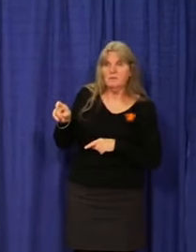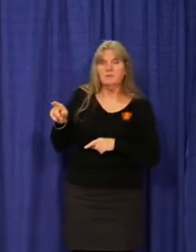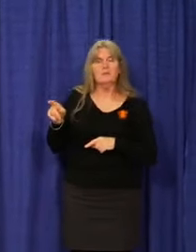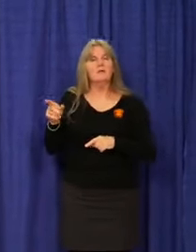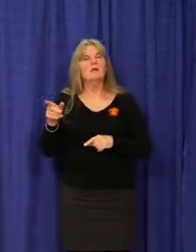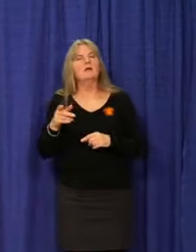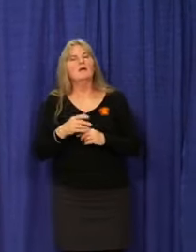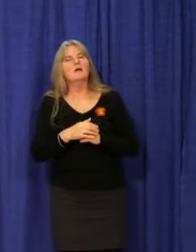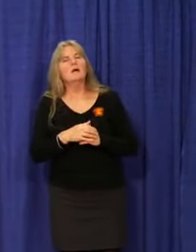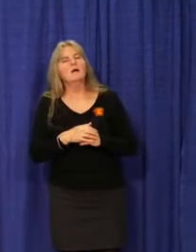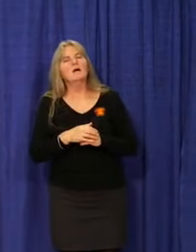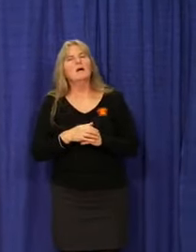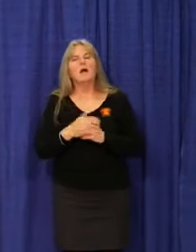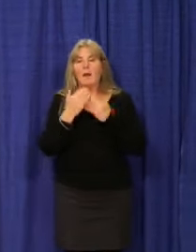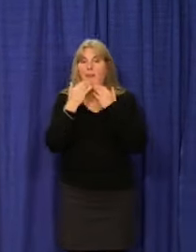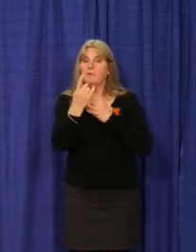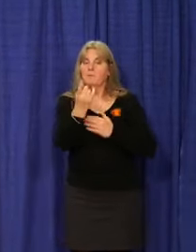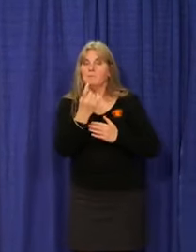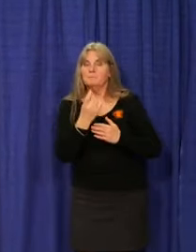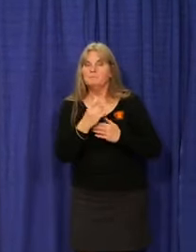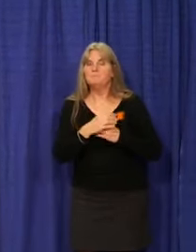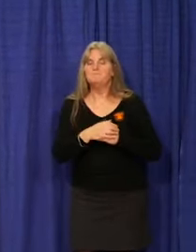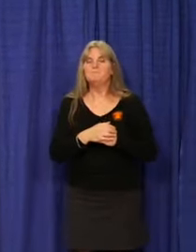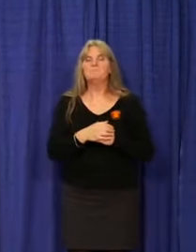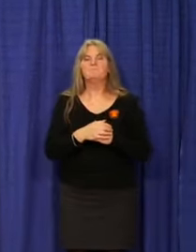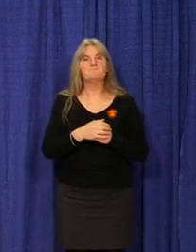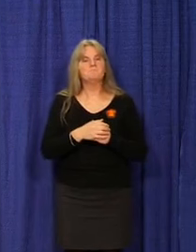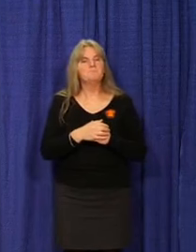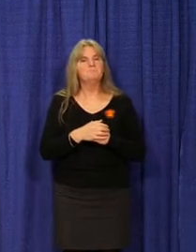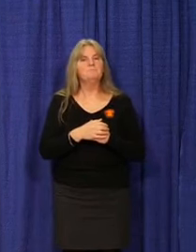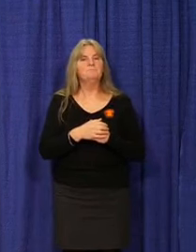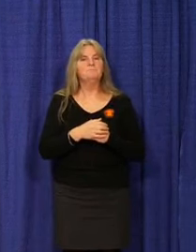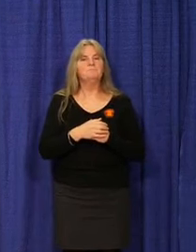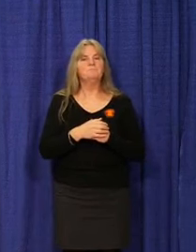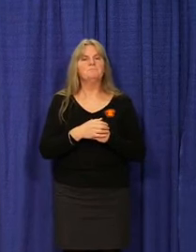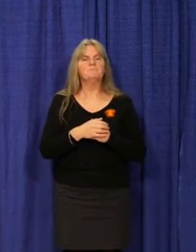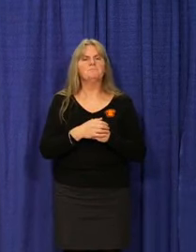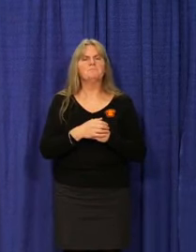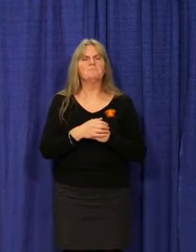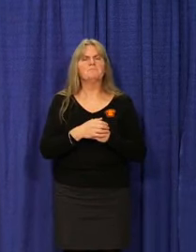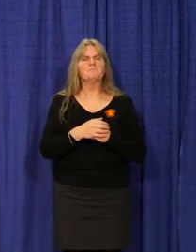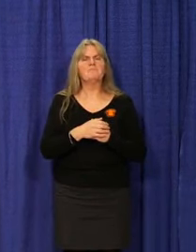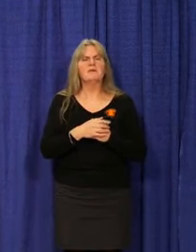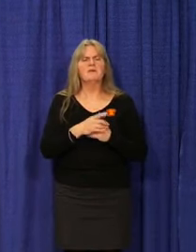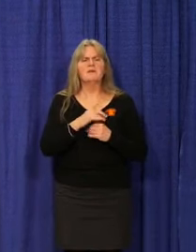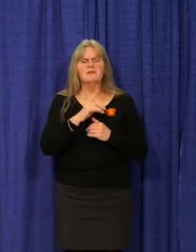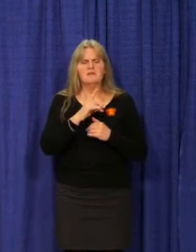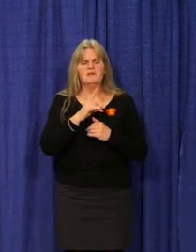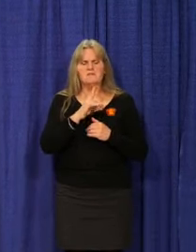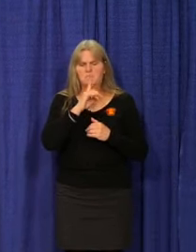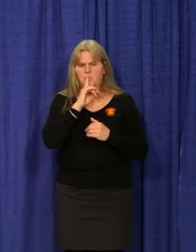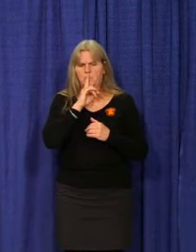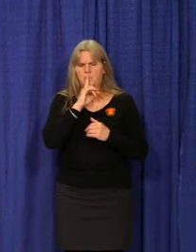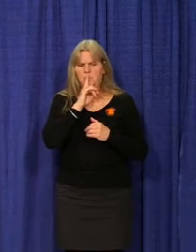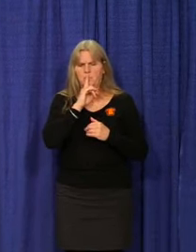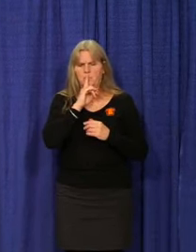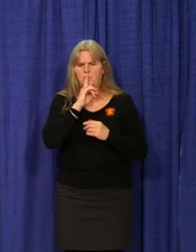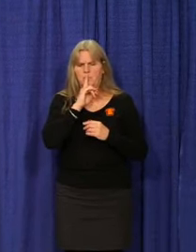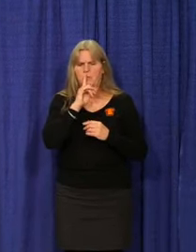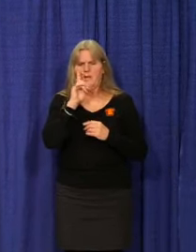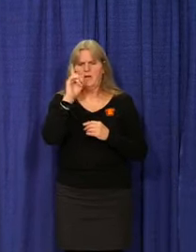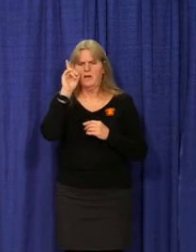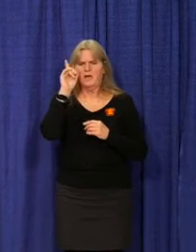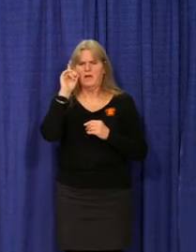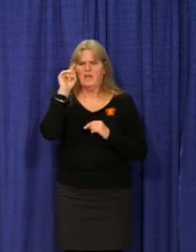Well, I think, Claudia, thank you for the question. I think, first of all, I'm not sure I would say that there will be less